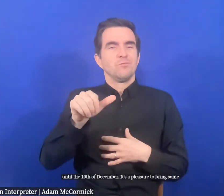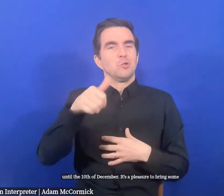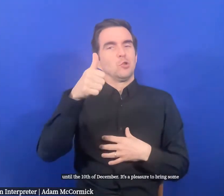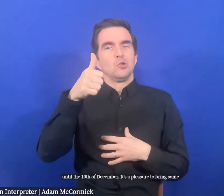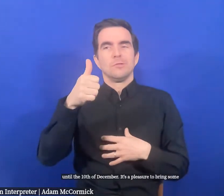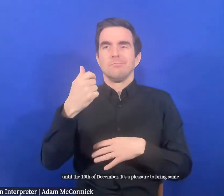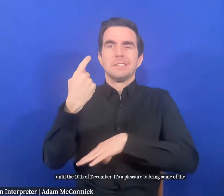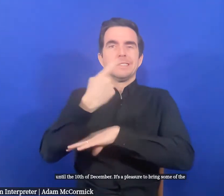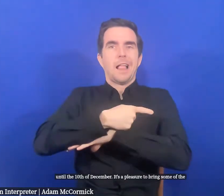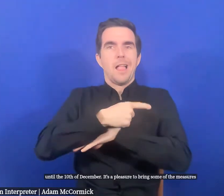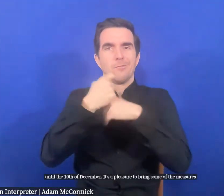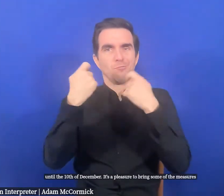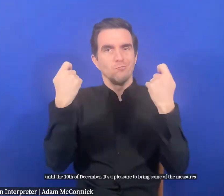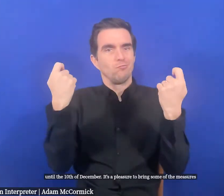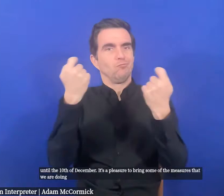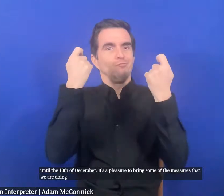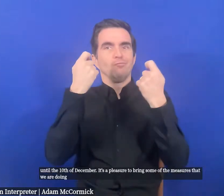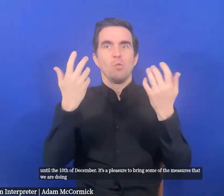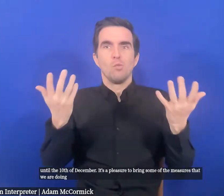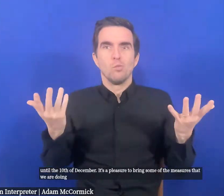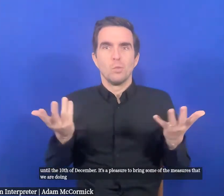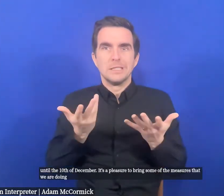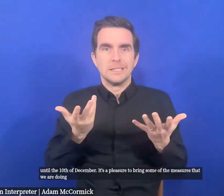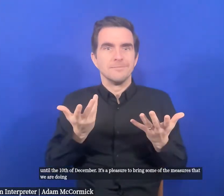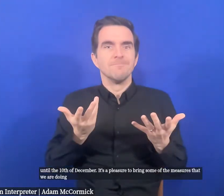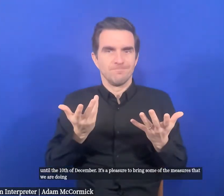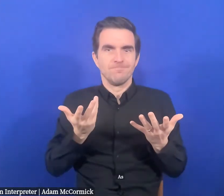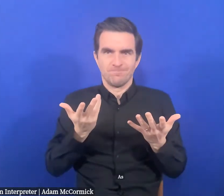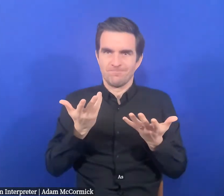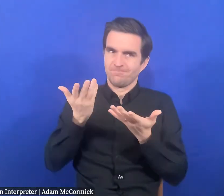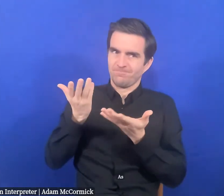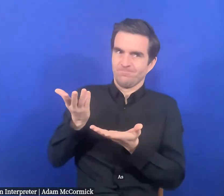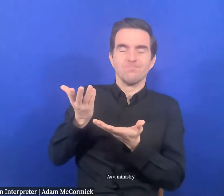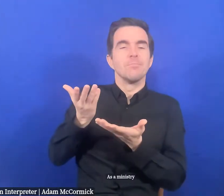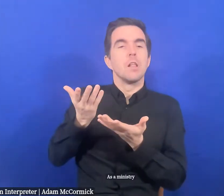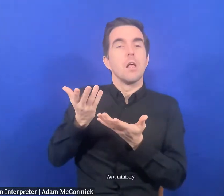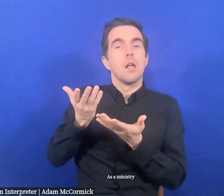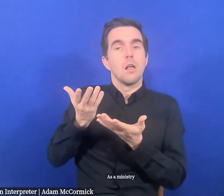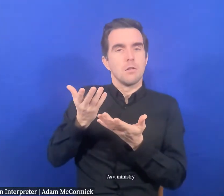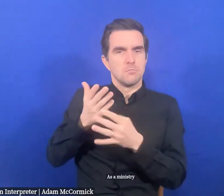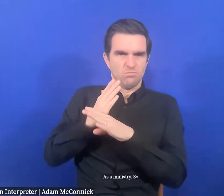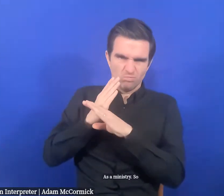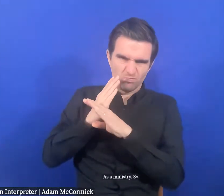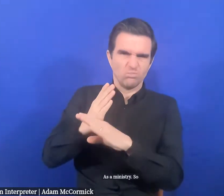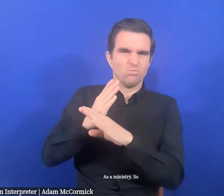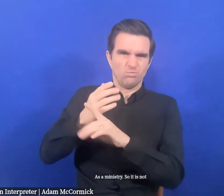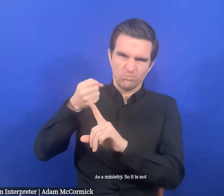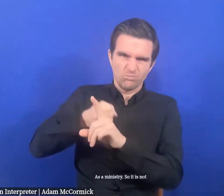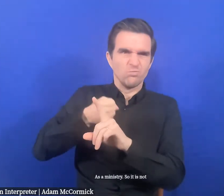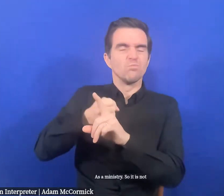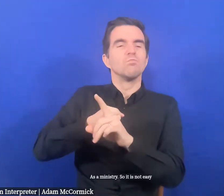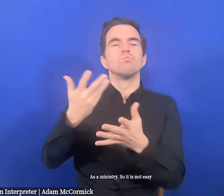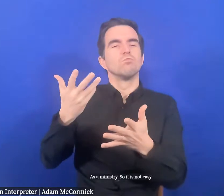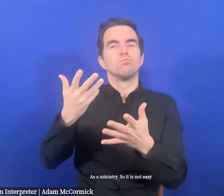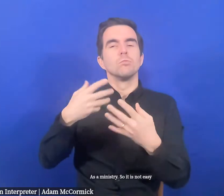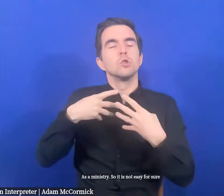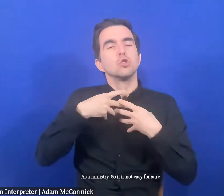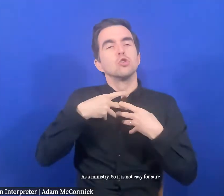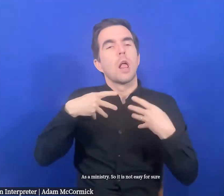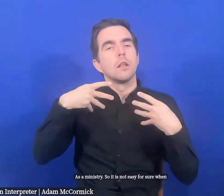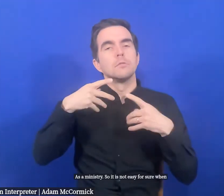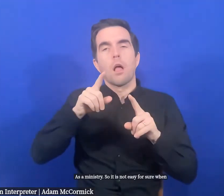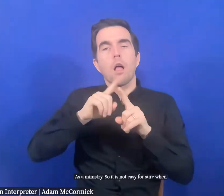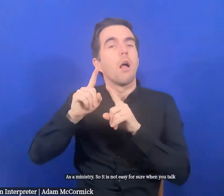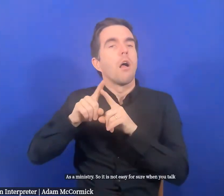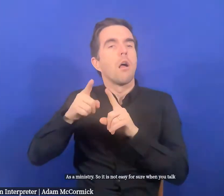measures that we're doing as a ministry. So it is not easy for sure when you talk about